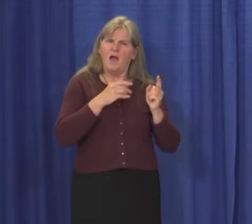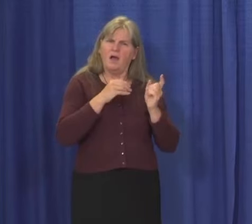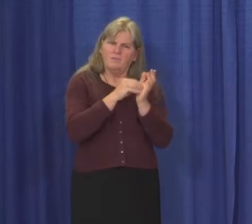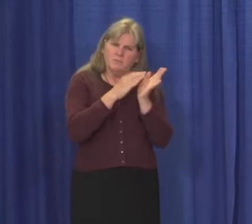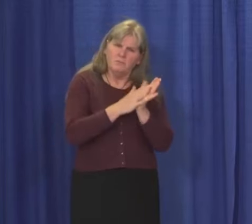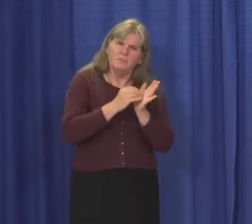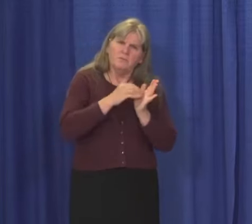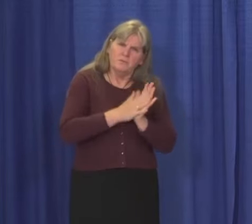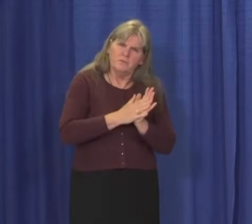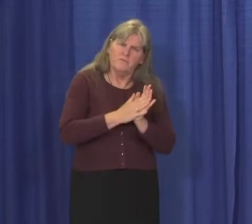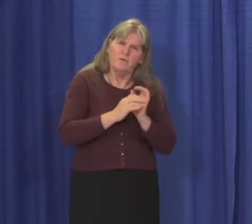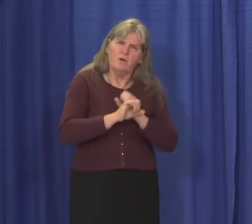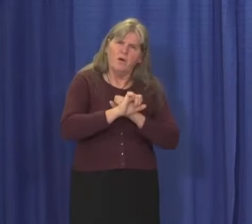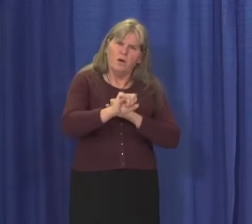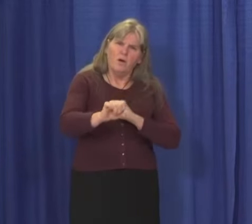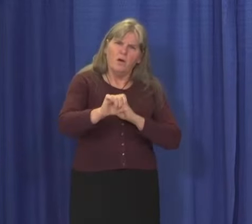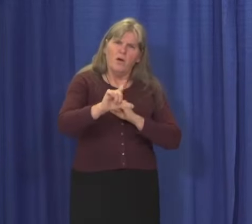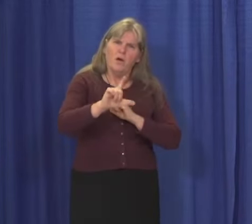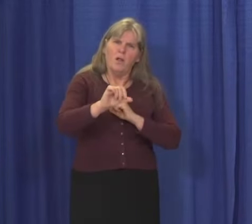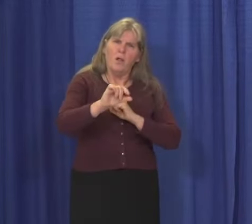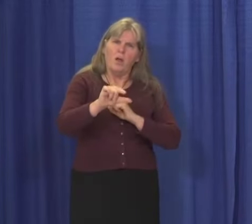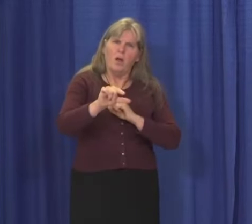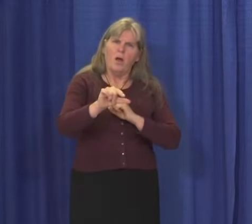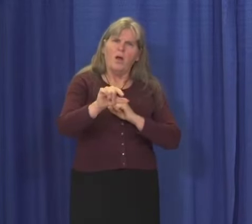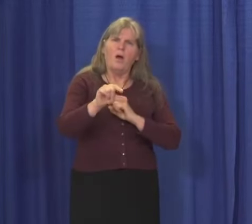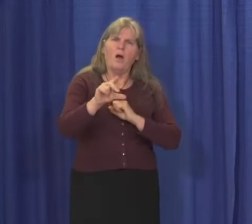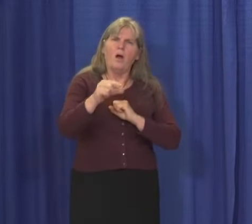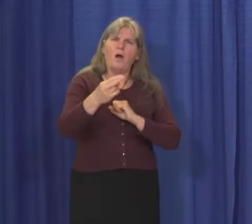there's any support for those people if they're out there.